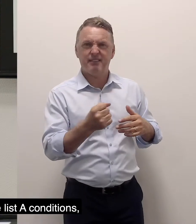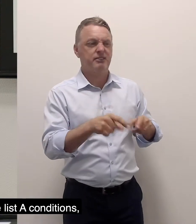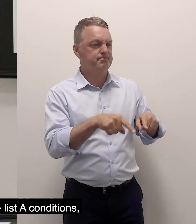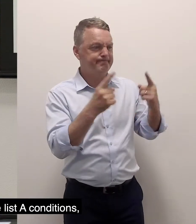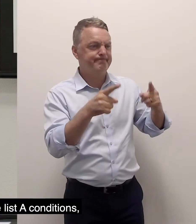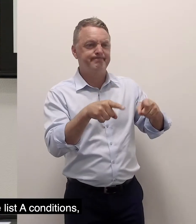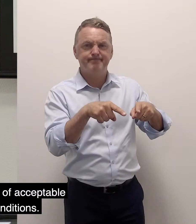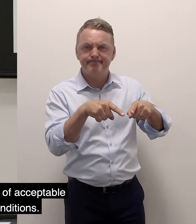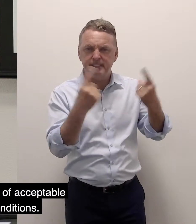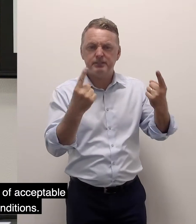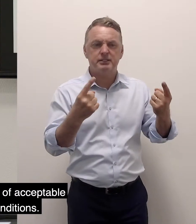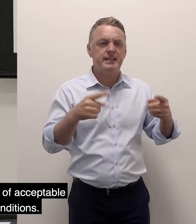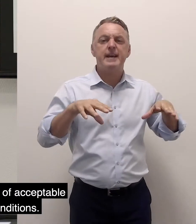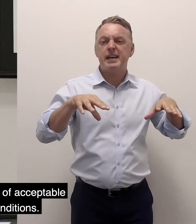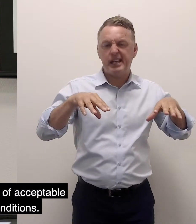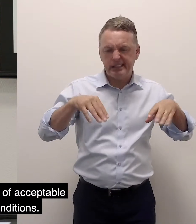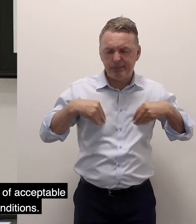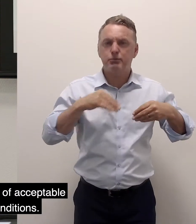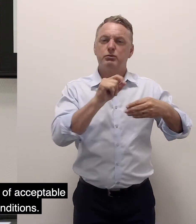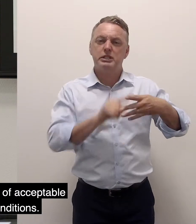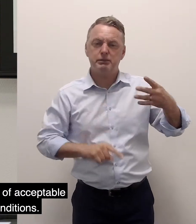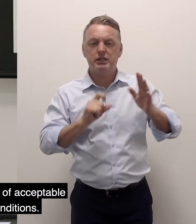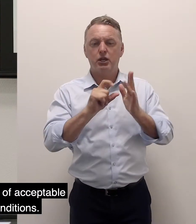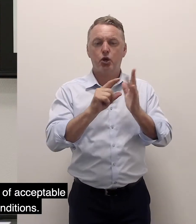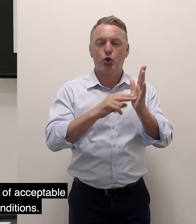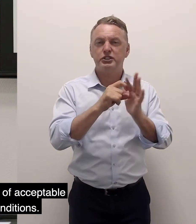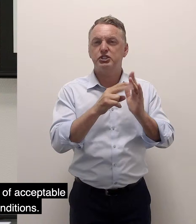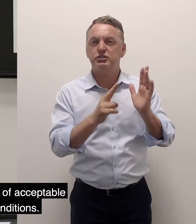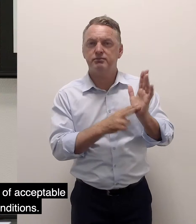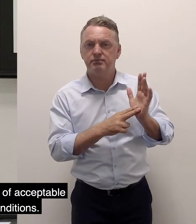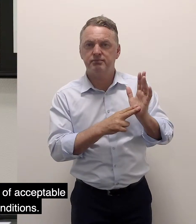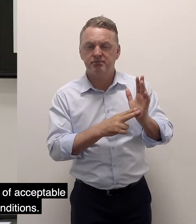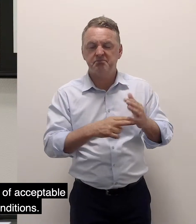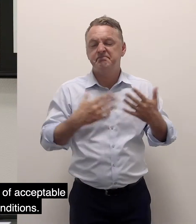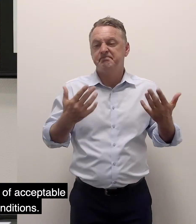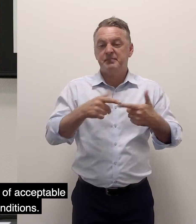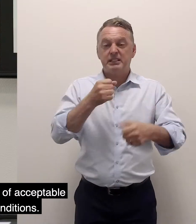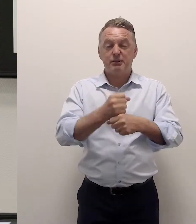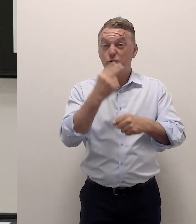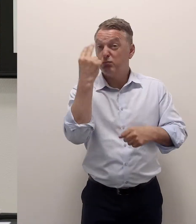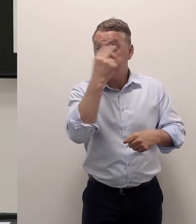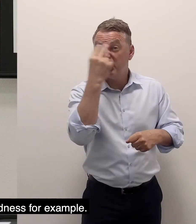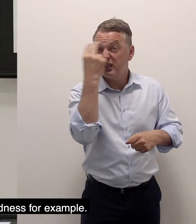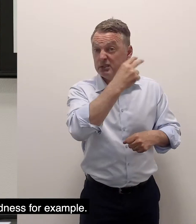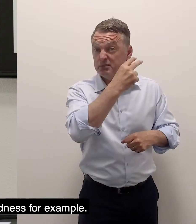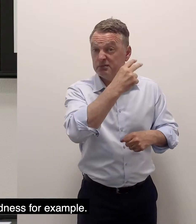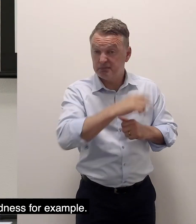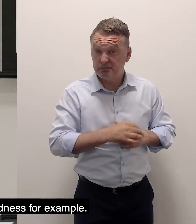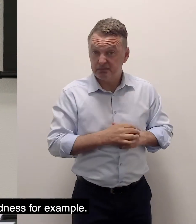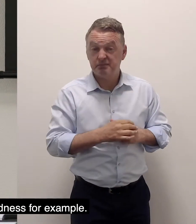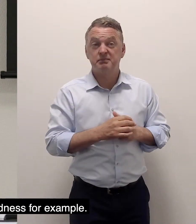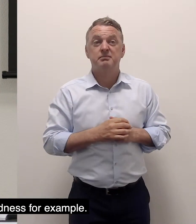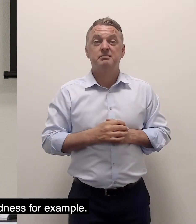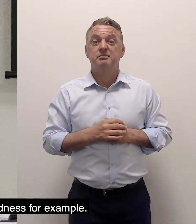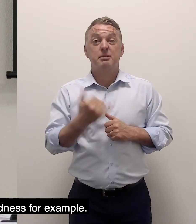List A conditions, List A is a number of acceptable, I guess, disability conditions. So that